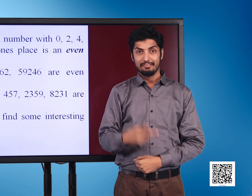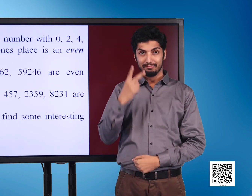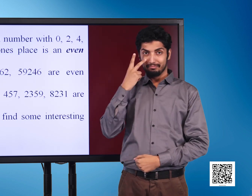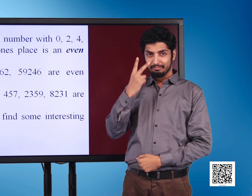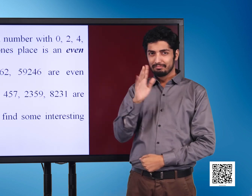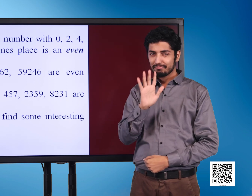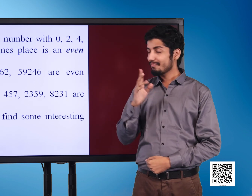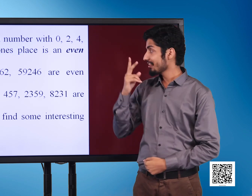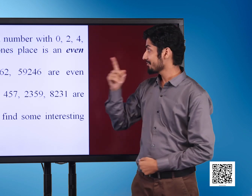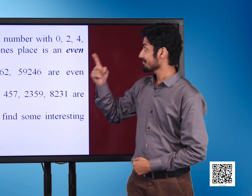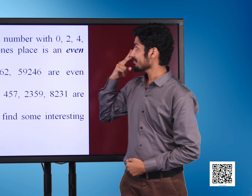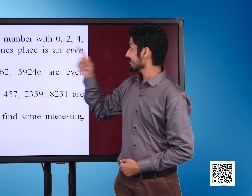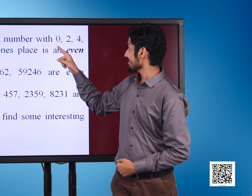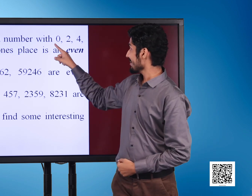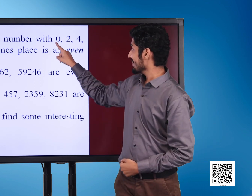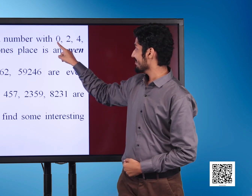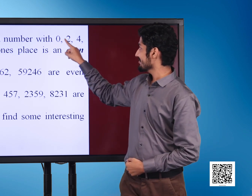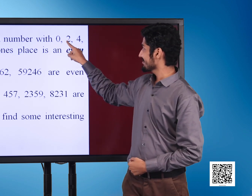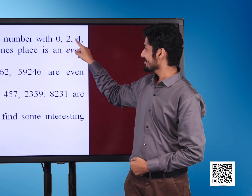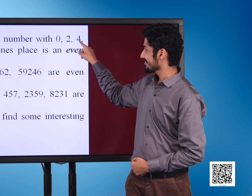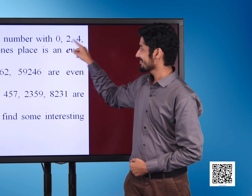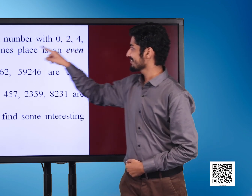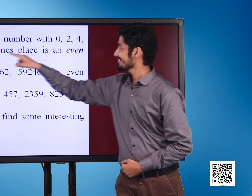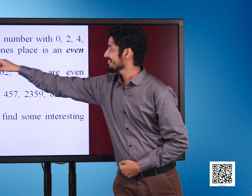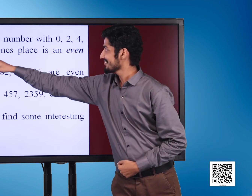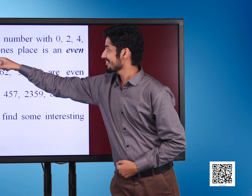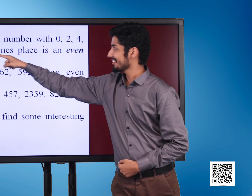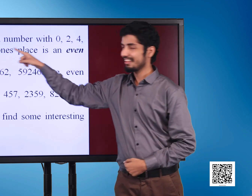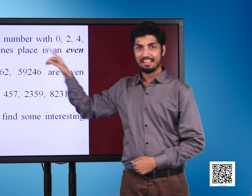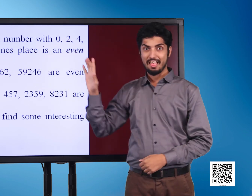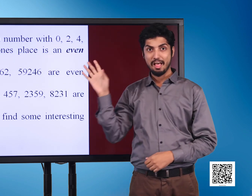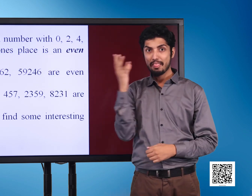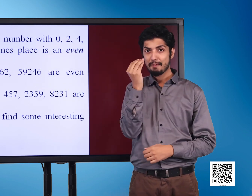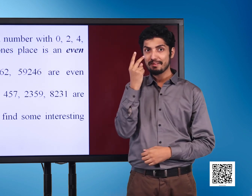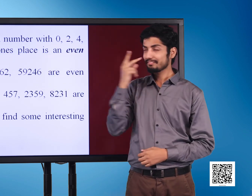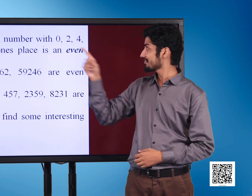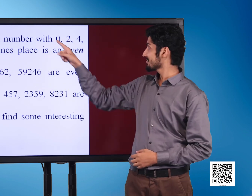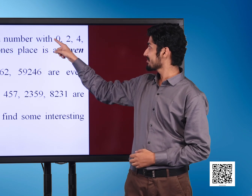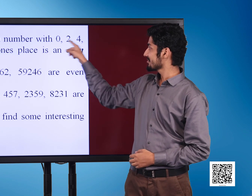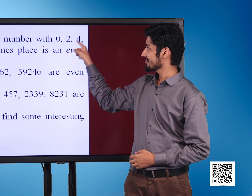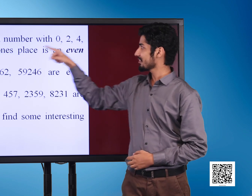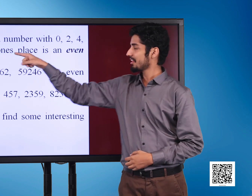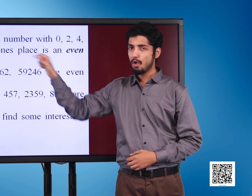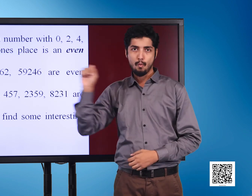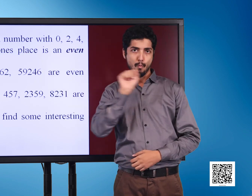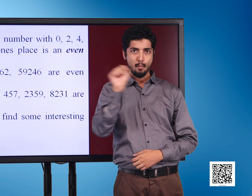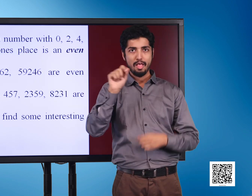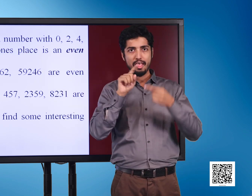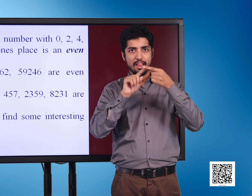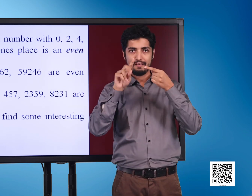We say that a number with 0, 2, 4, 6, 8 at the ones place is an